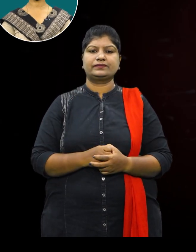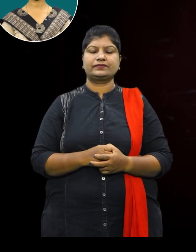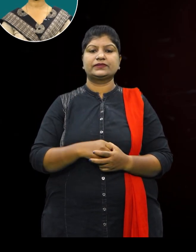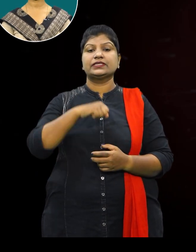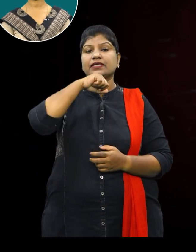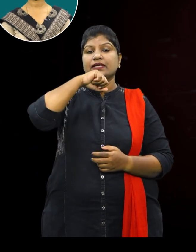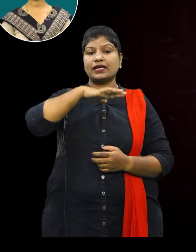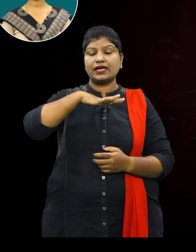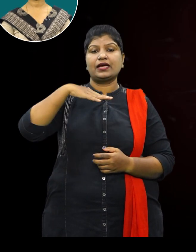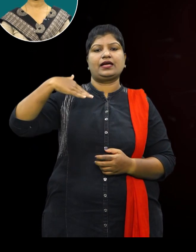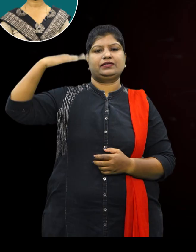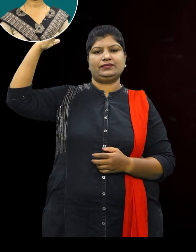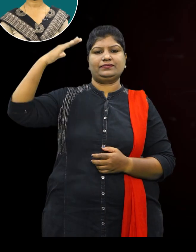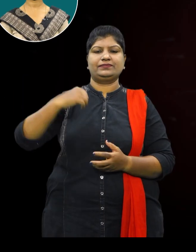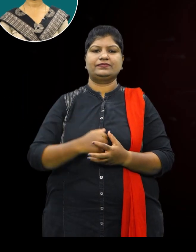adult.